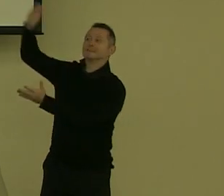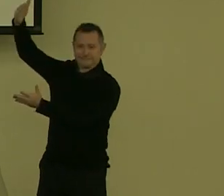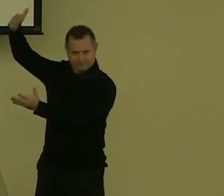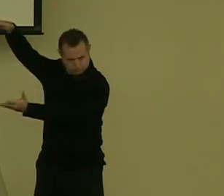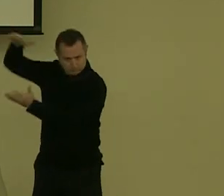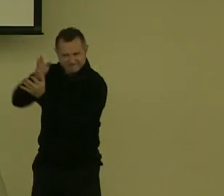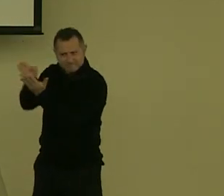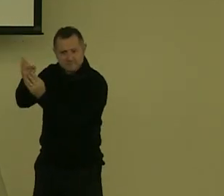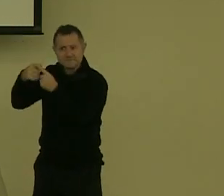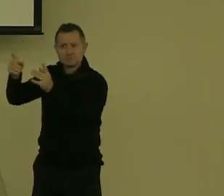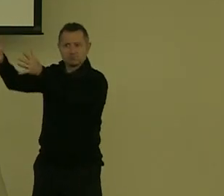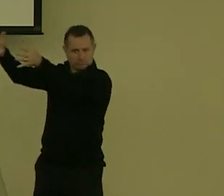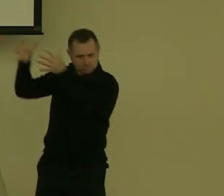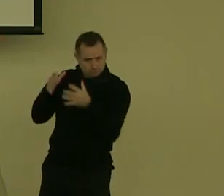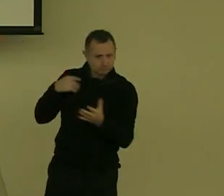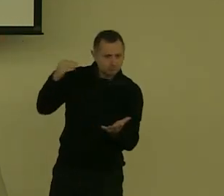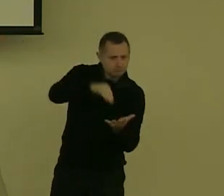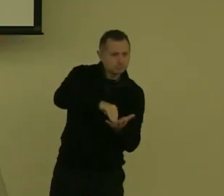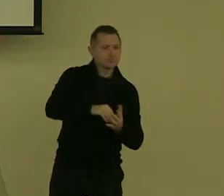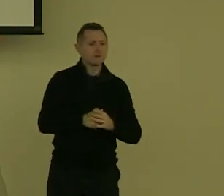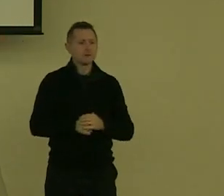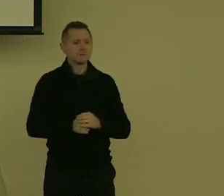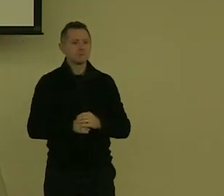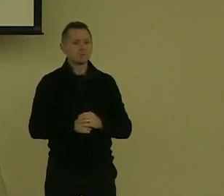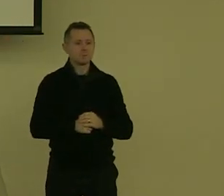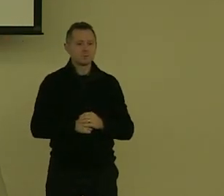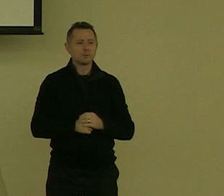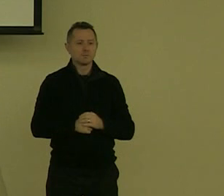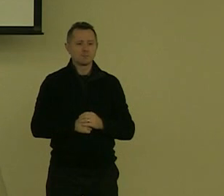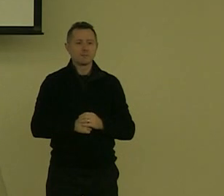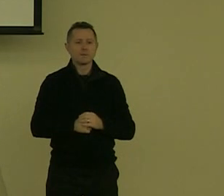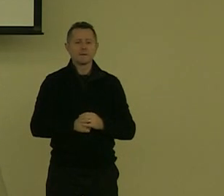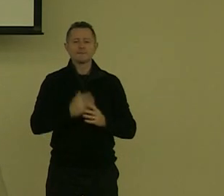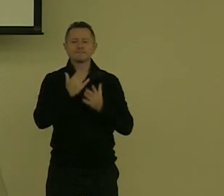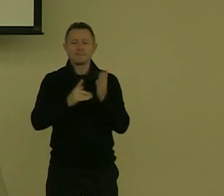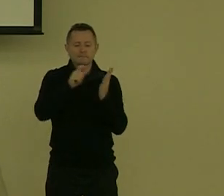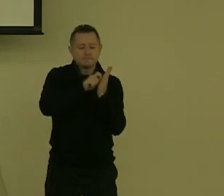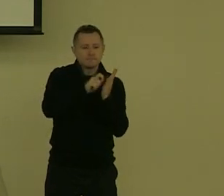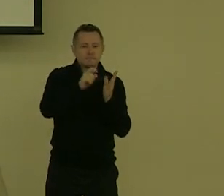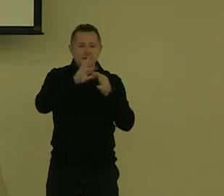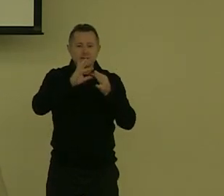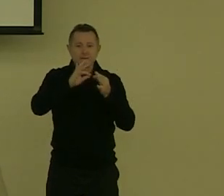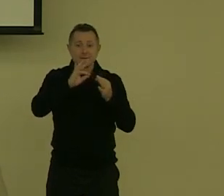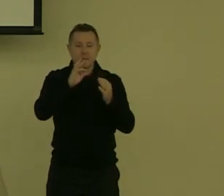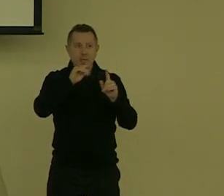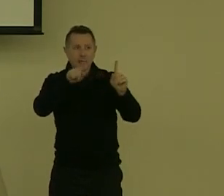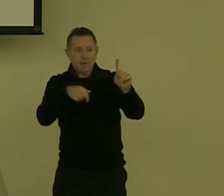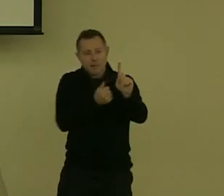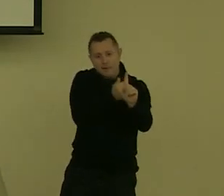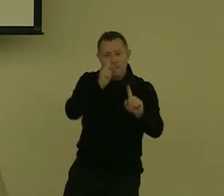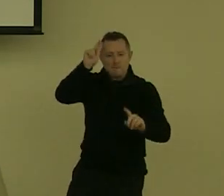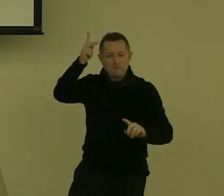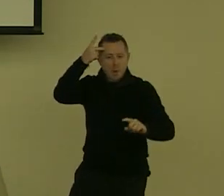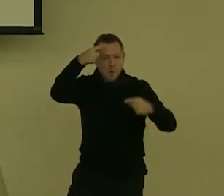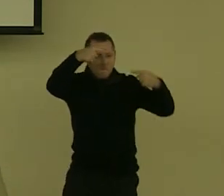editorial cartoon art. Editorial cartoon art going back to Thomas Nast. And when I started the